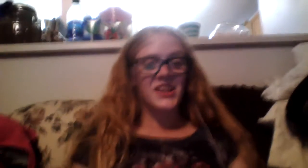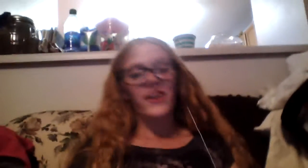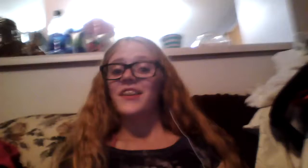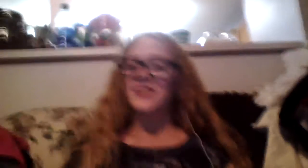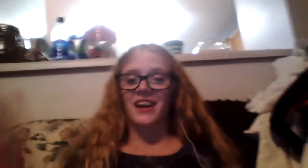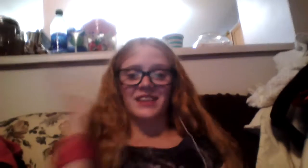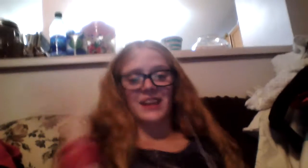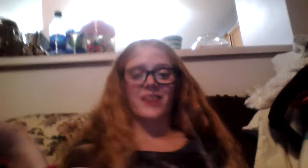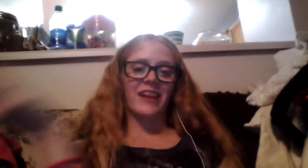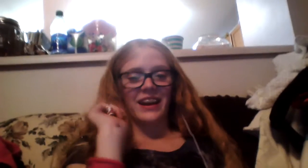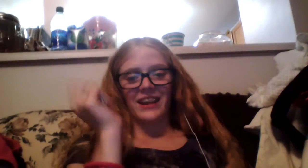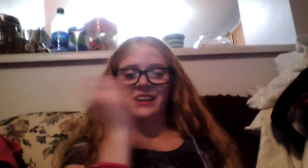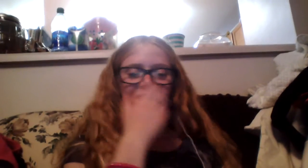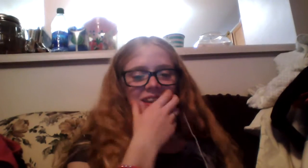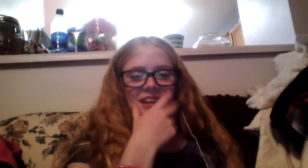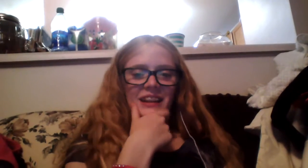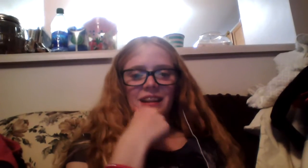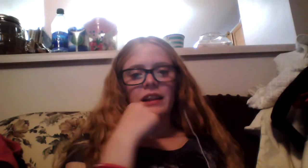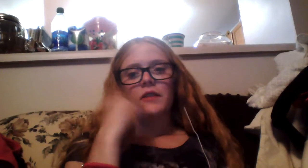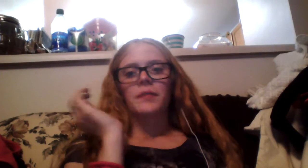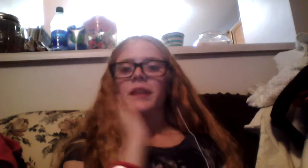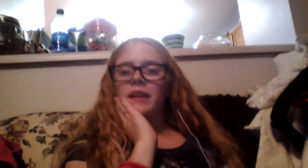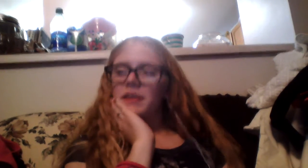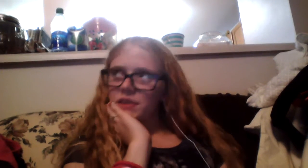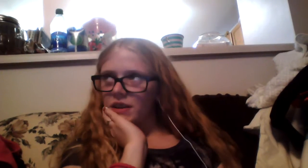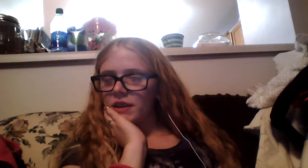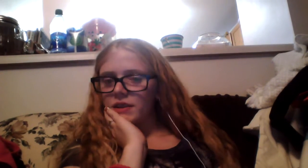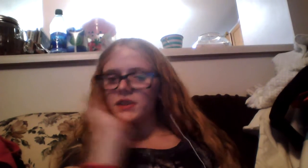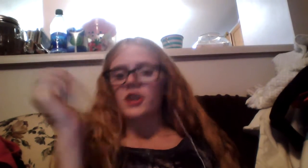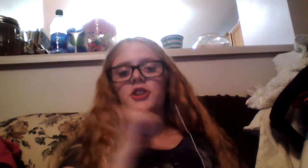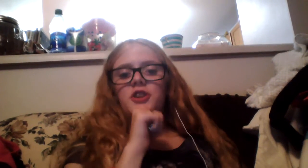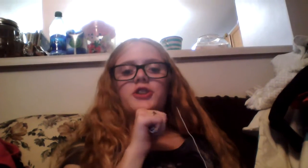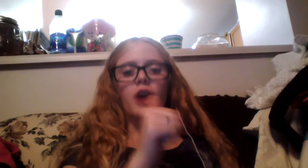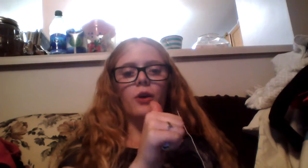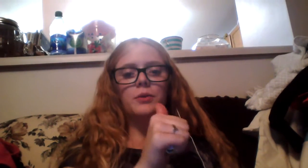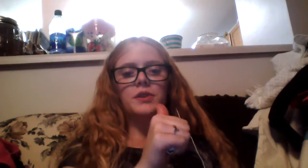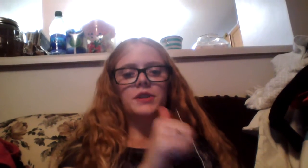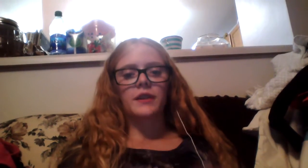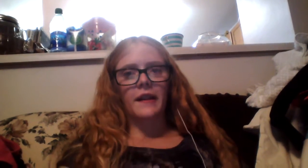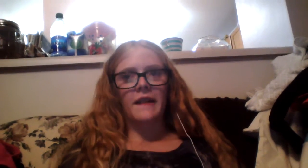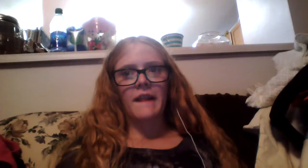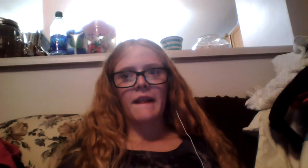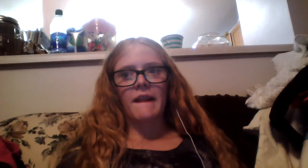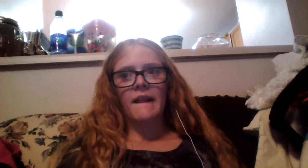So I have a song stuck in my head. This is don't.